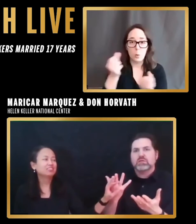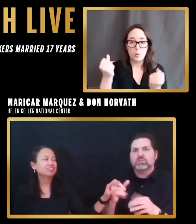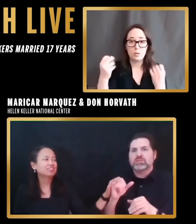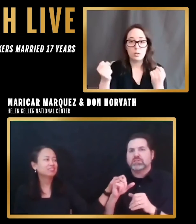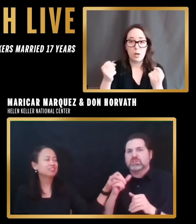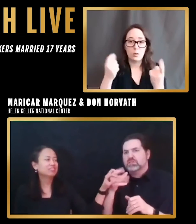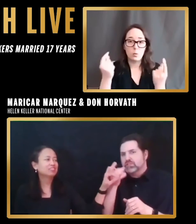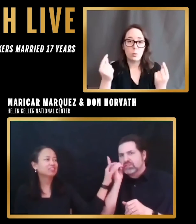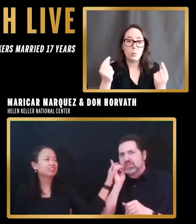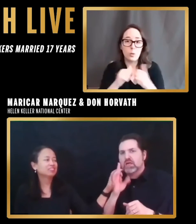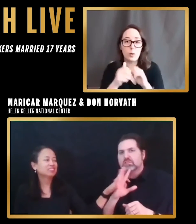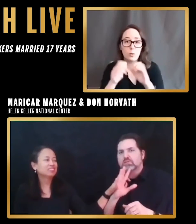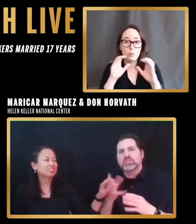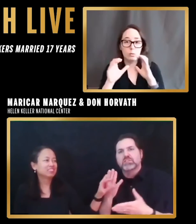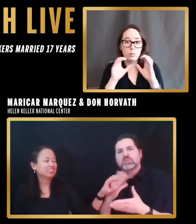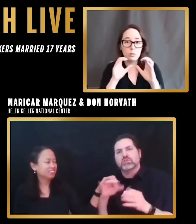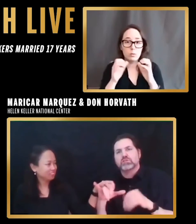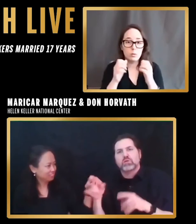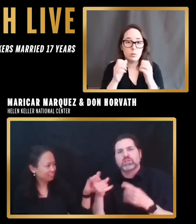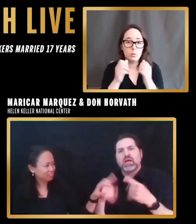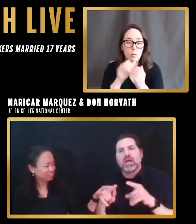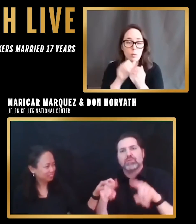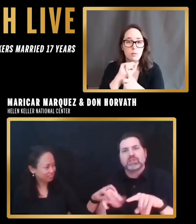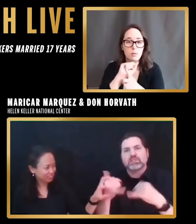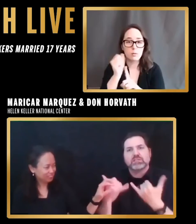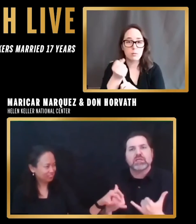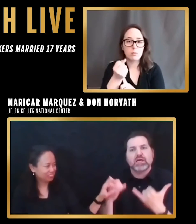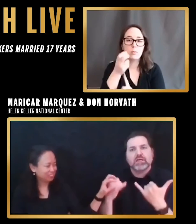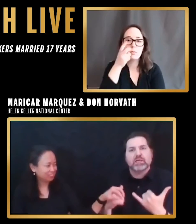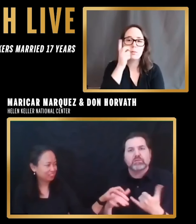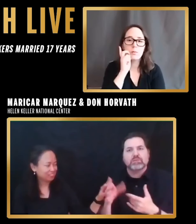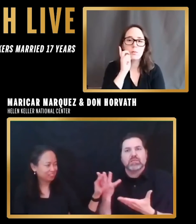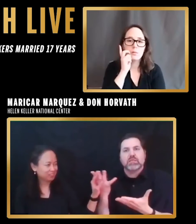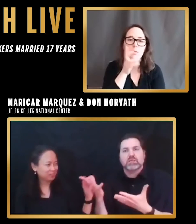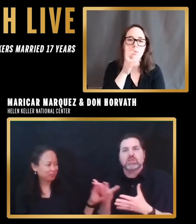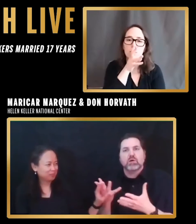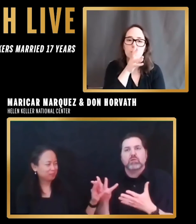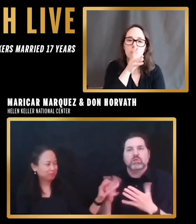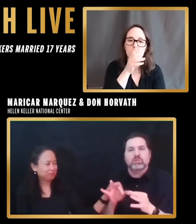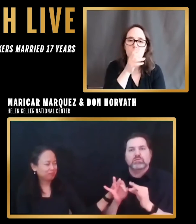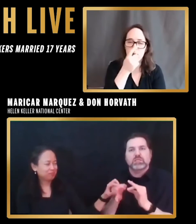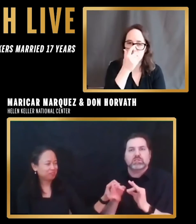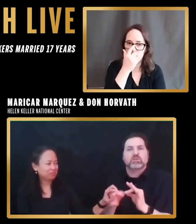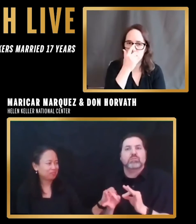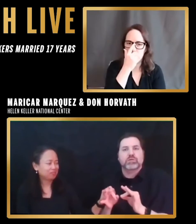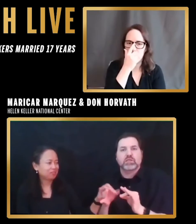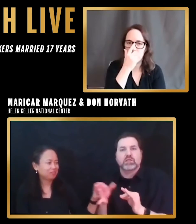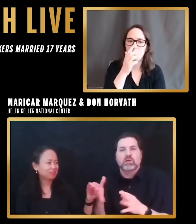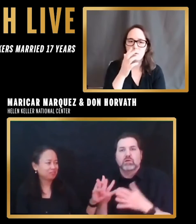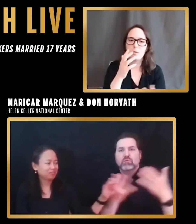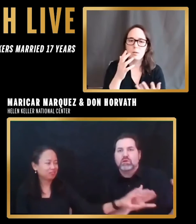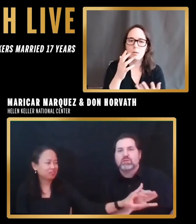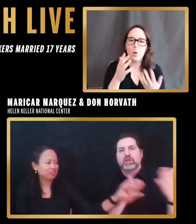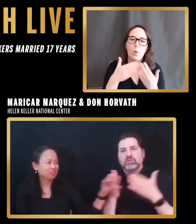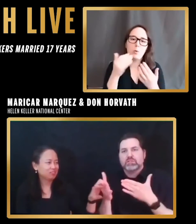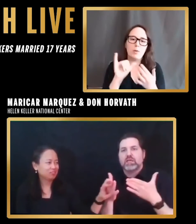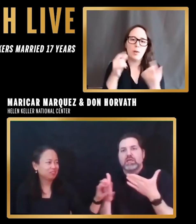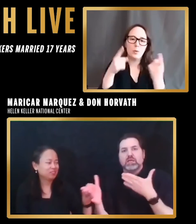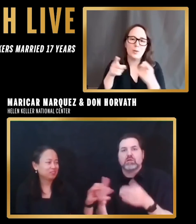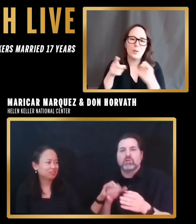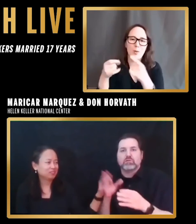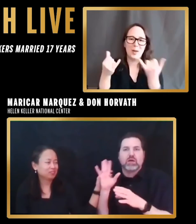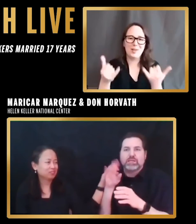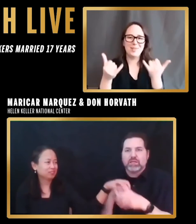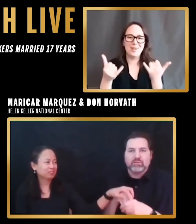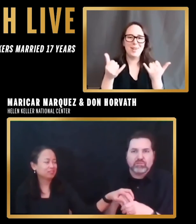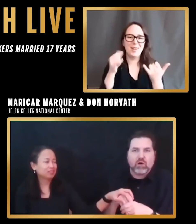Well, this is Don. This would be similar to what's happening today. It would be, me interpreting what they're saying